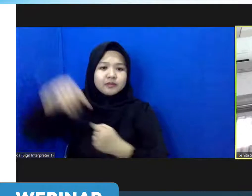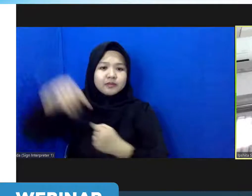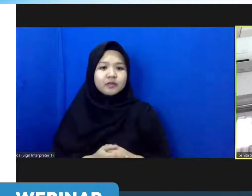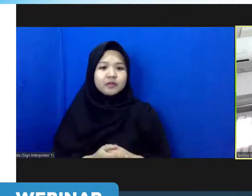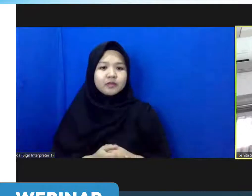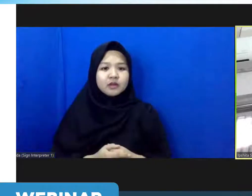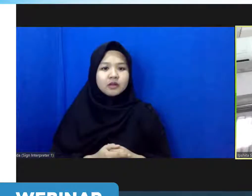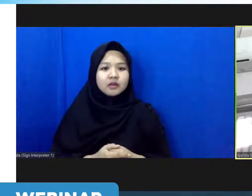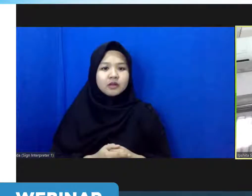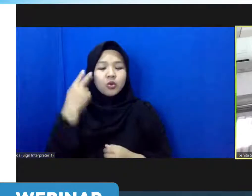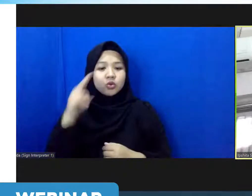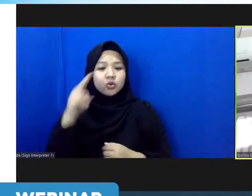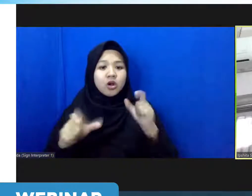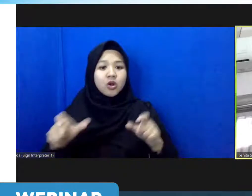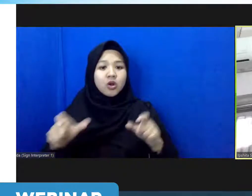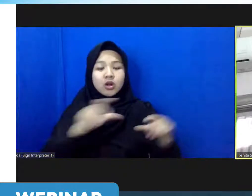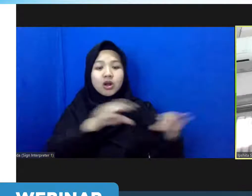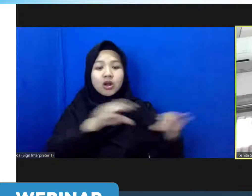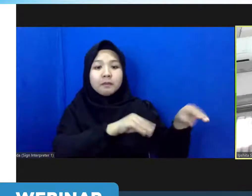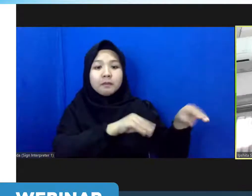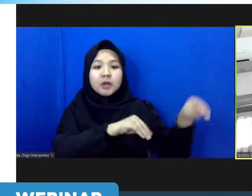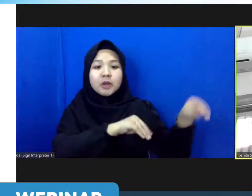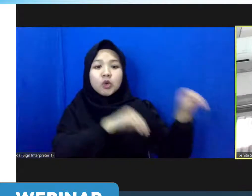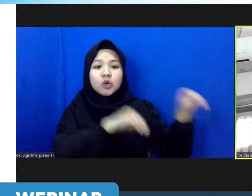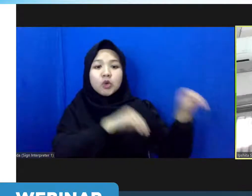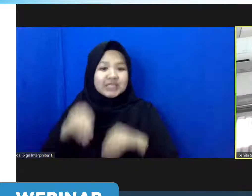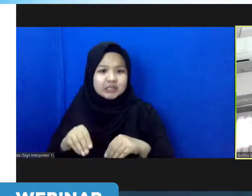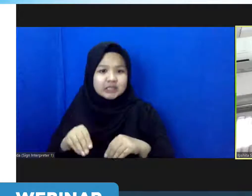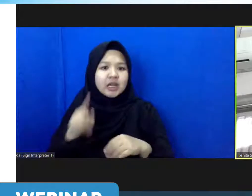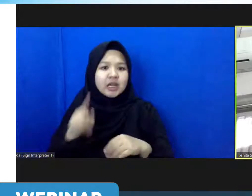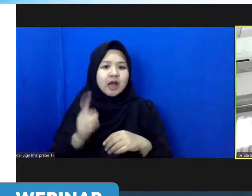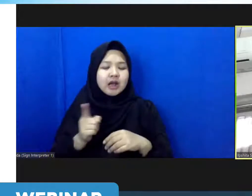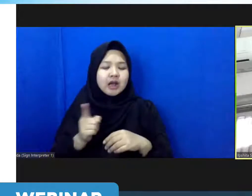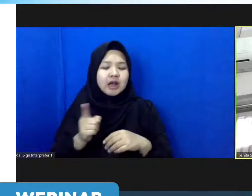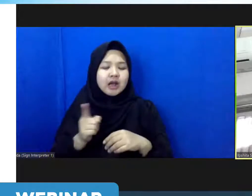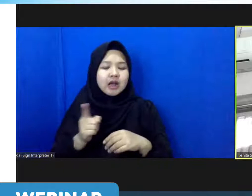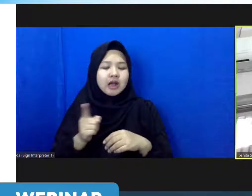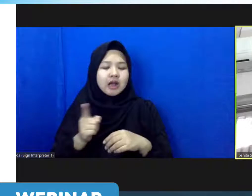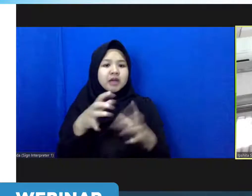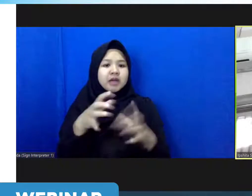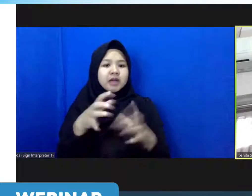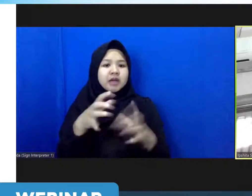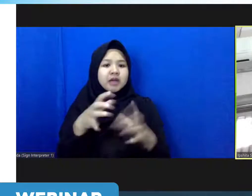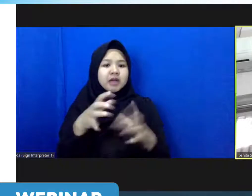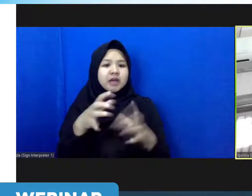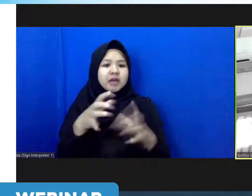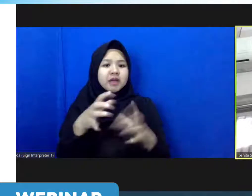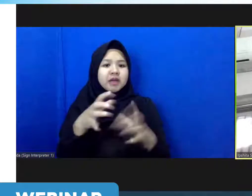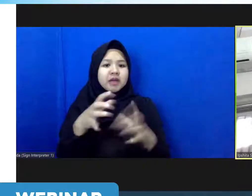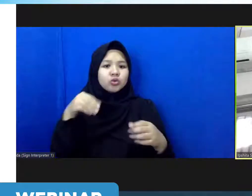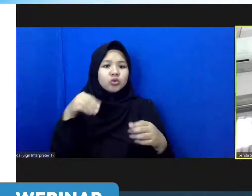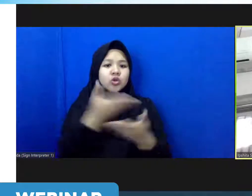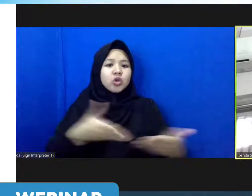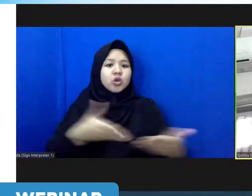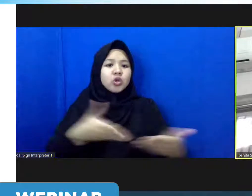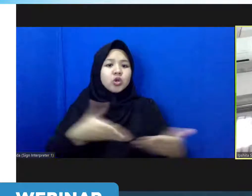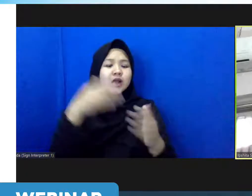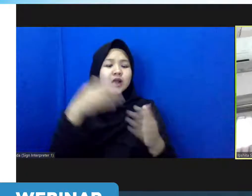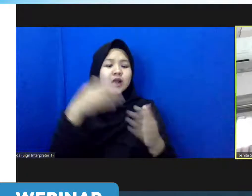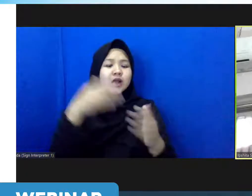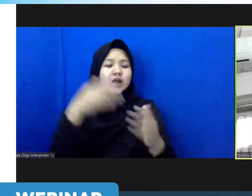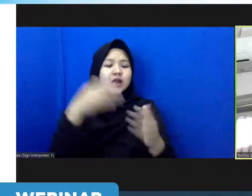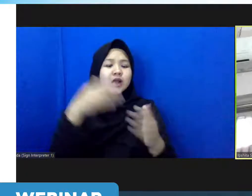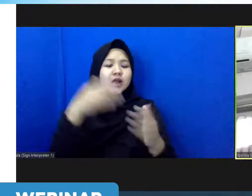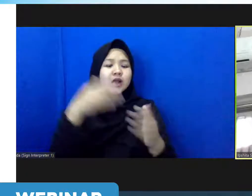refugees, certainly there has been a significant impact on the socio-economic and environmental conditions in